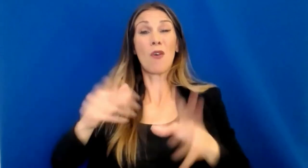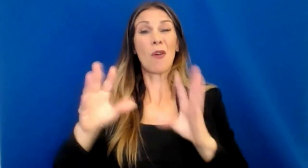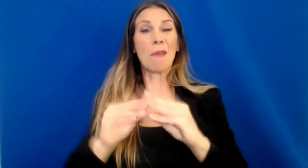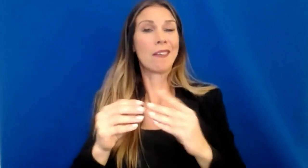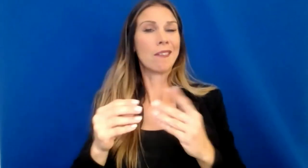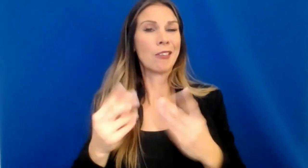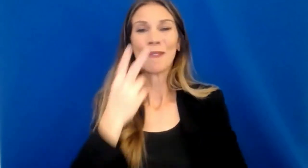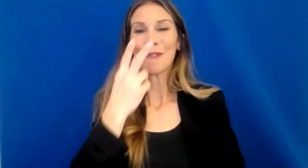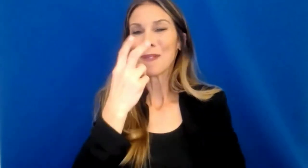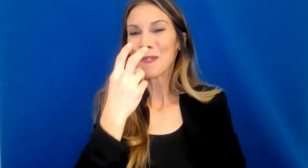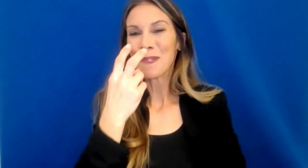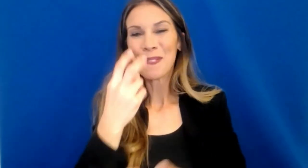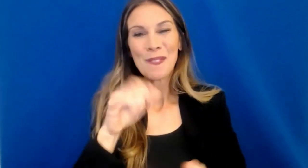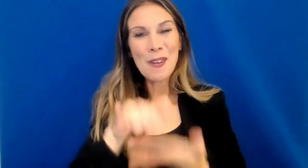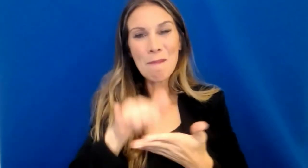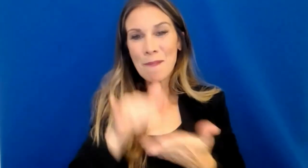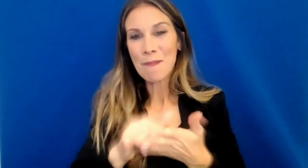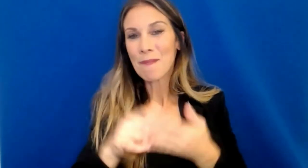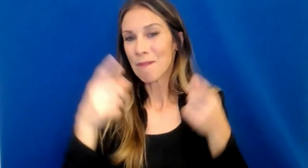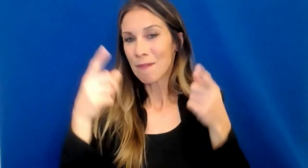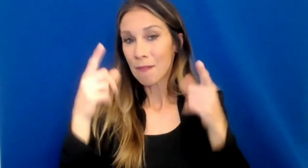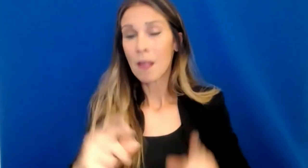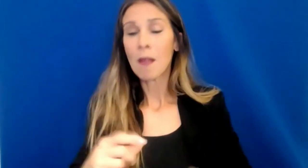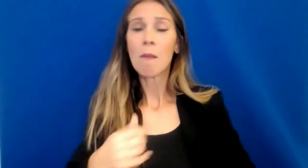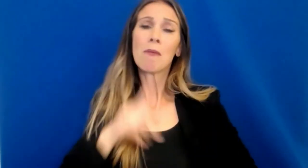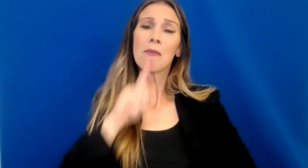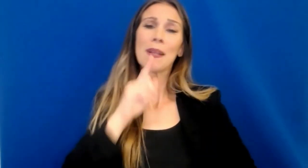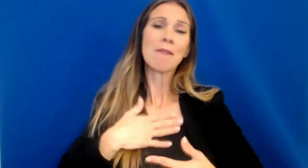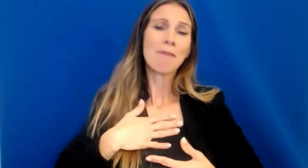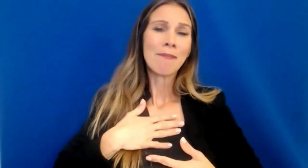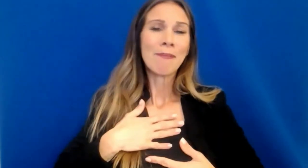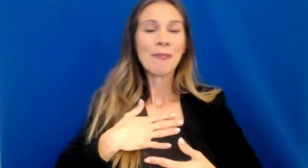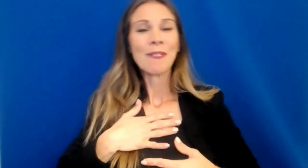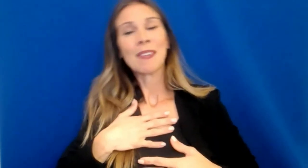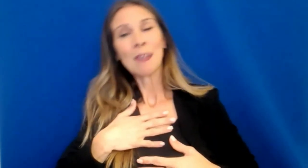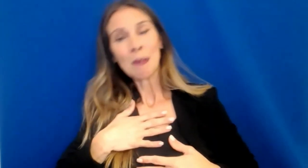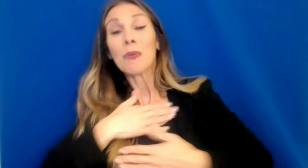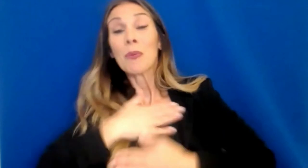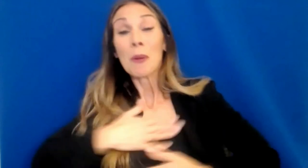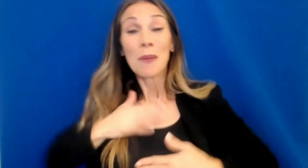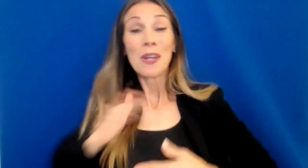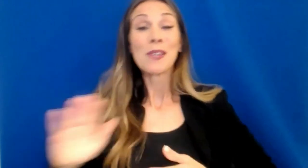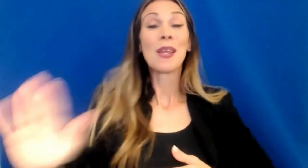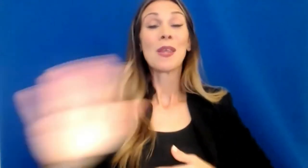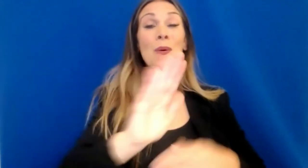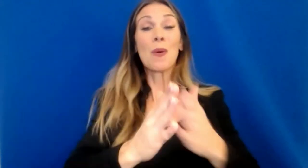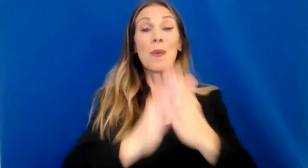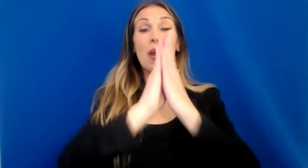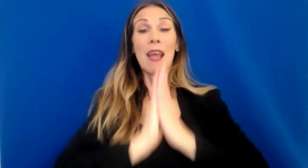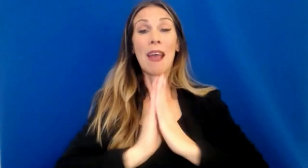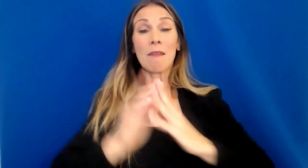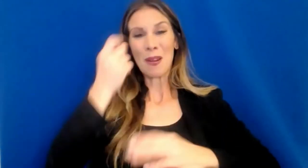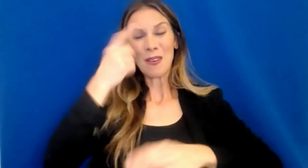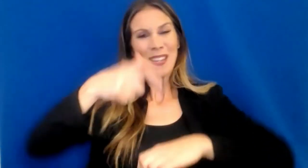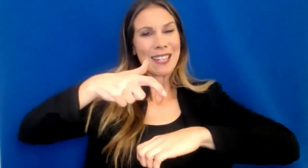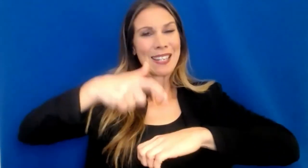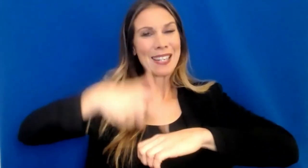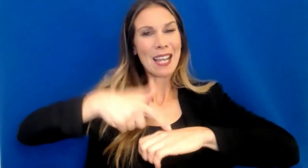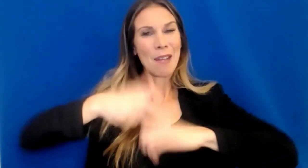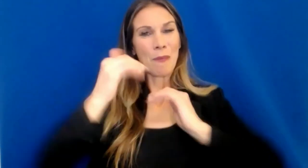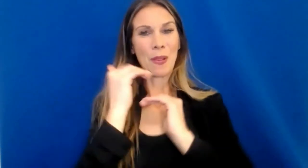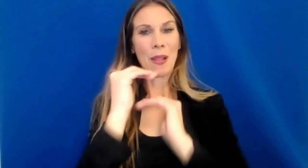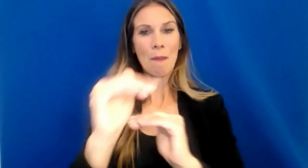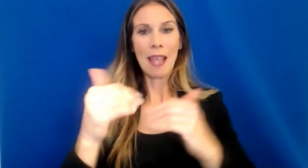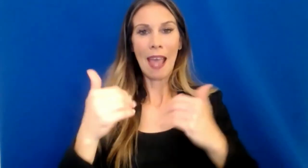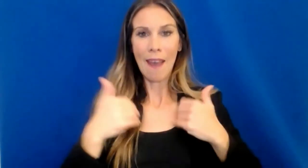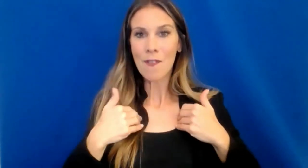as warmly as we feel about all of those requests. There's a time you run out of rooms, and we are pretty much